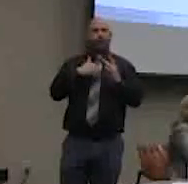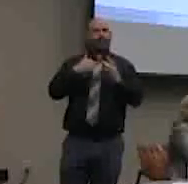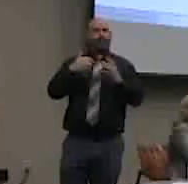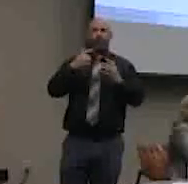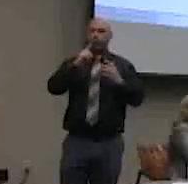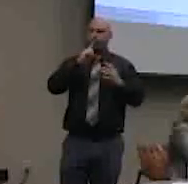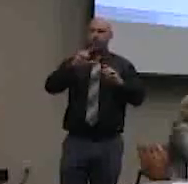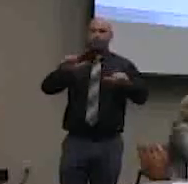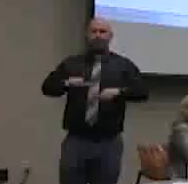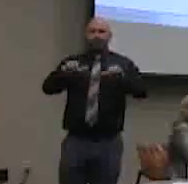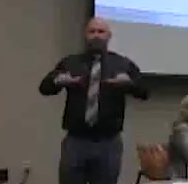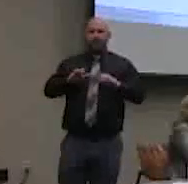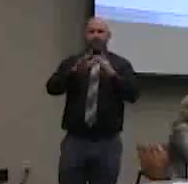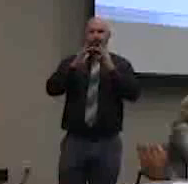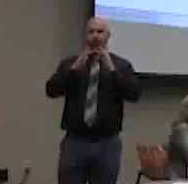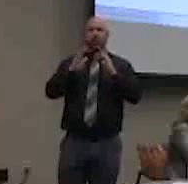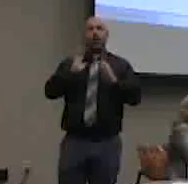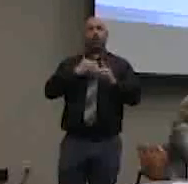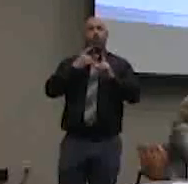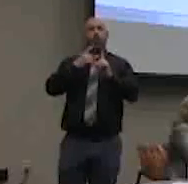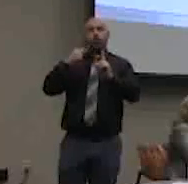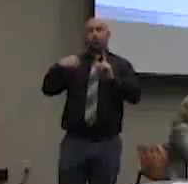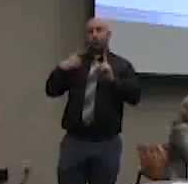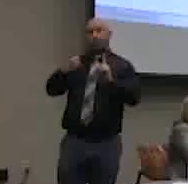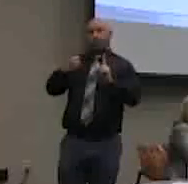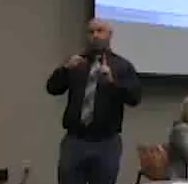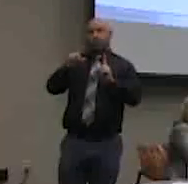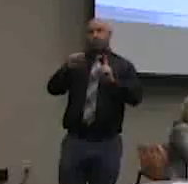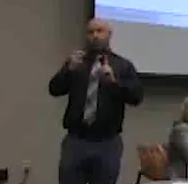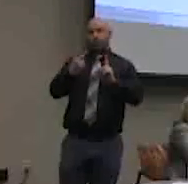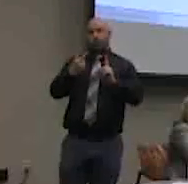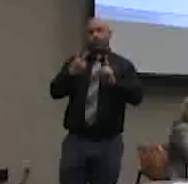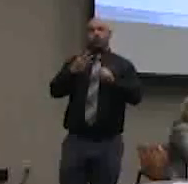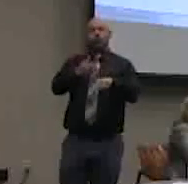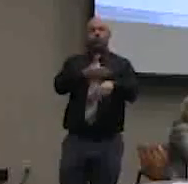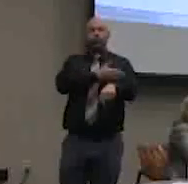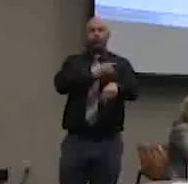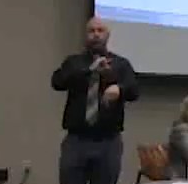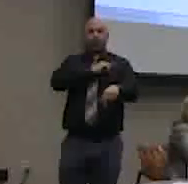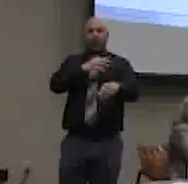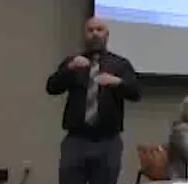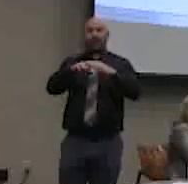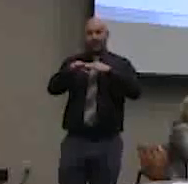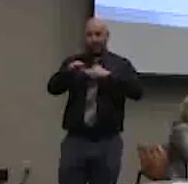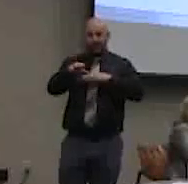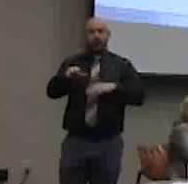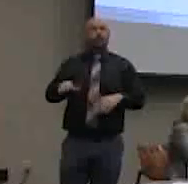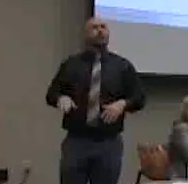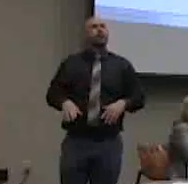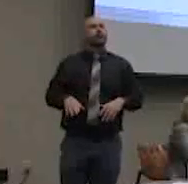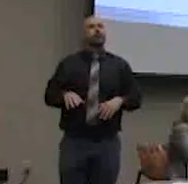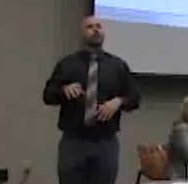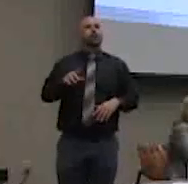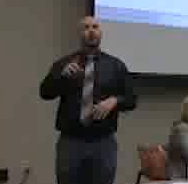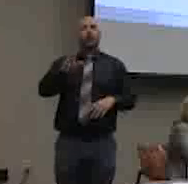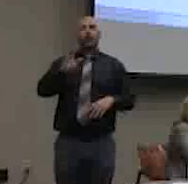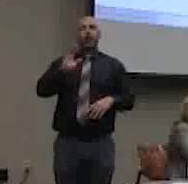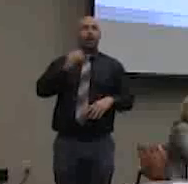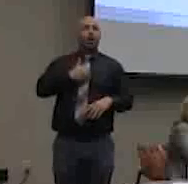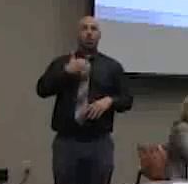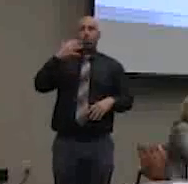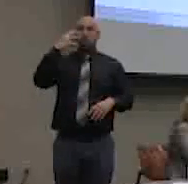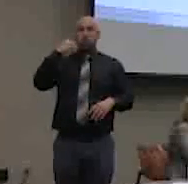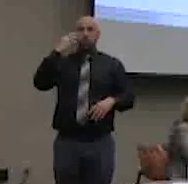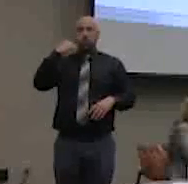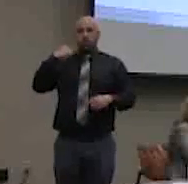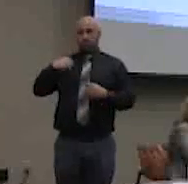Our goal from the beginning has been to improve quality and access. It's been a journey that we have